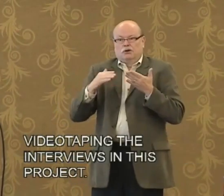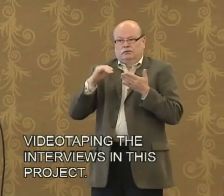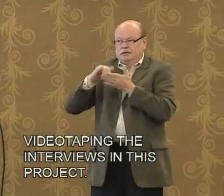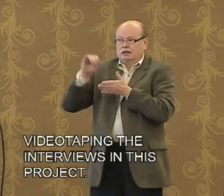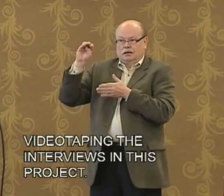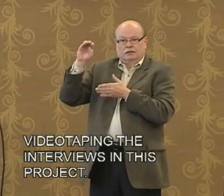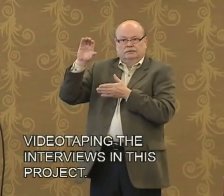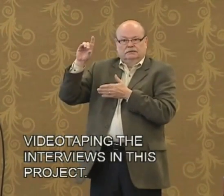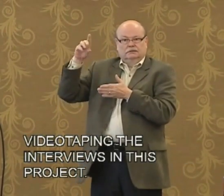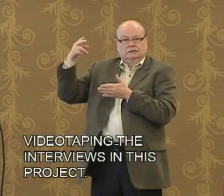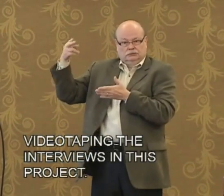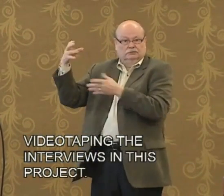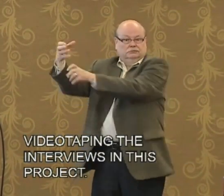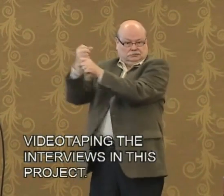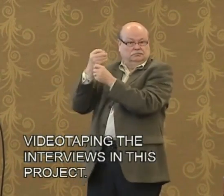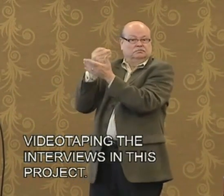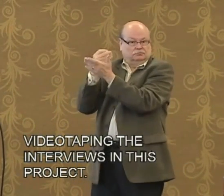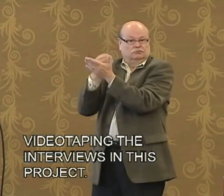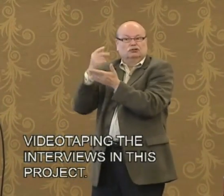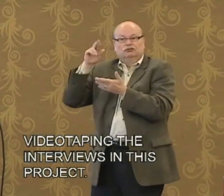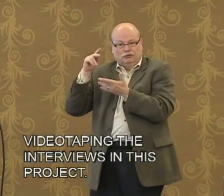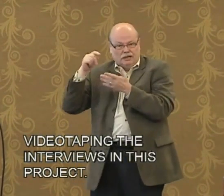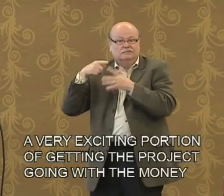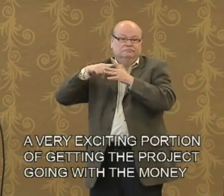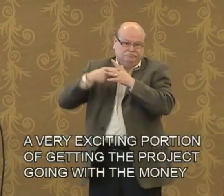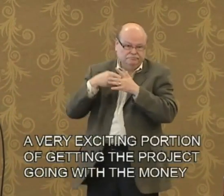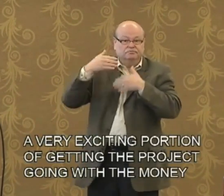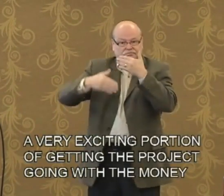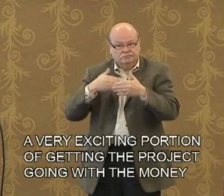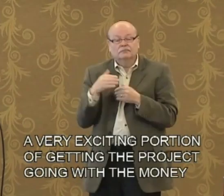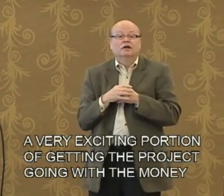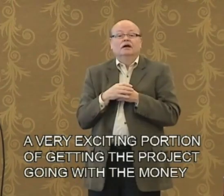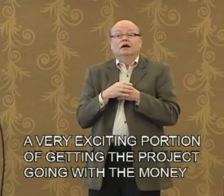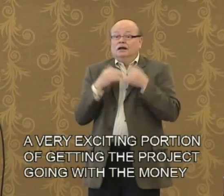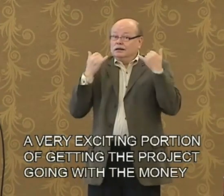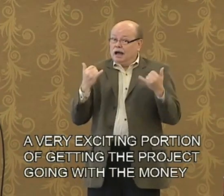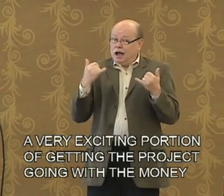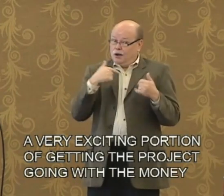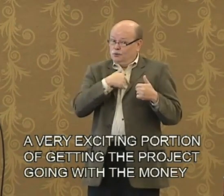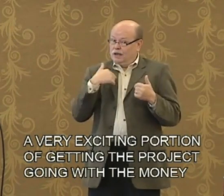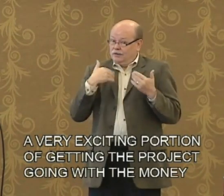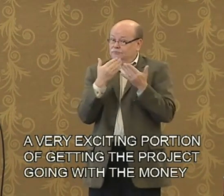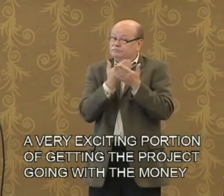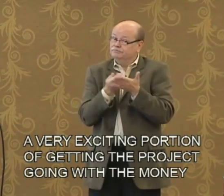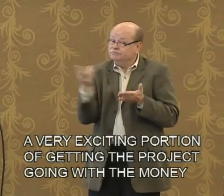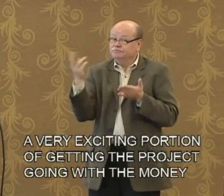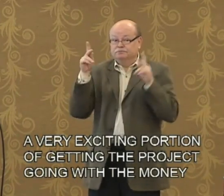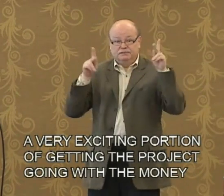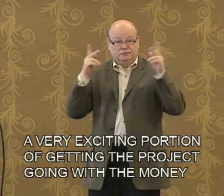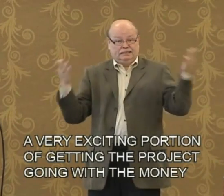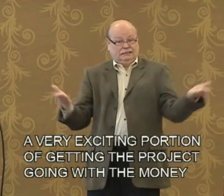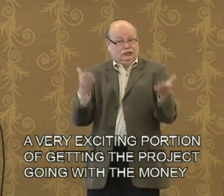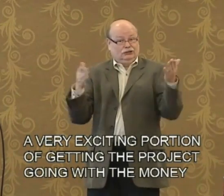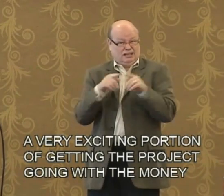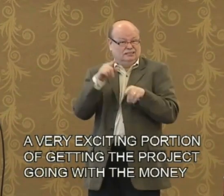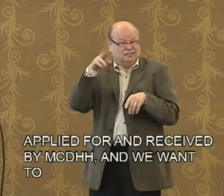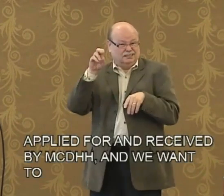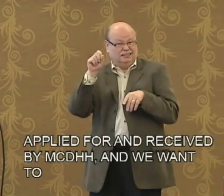project. That's a very exciting portion of getting the project going with the money applied for and received by MCDHH